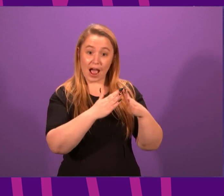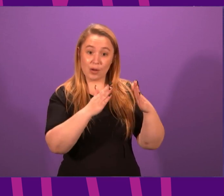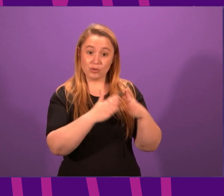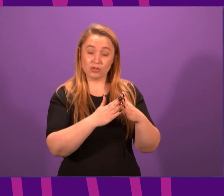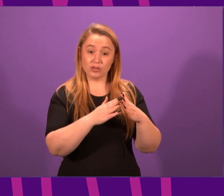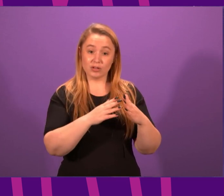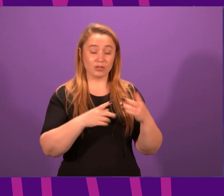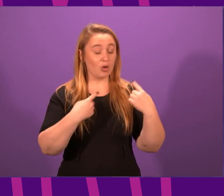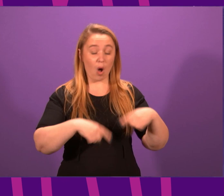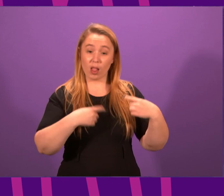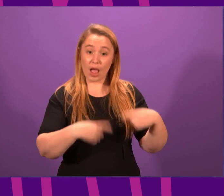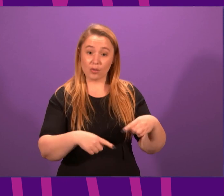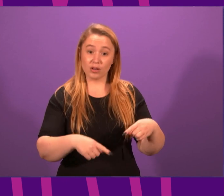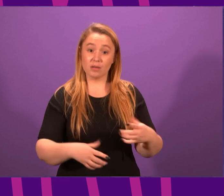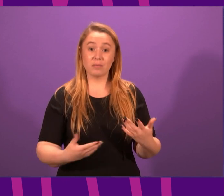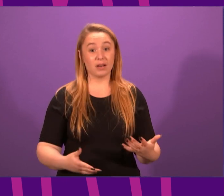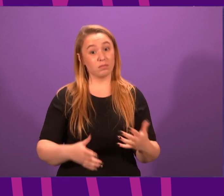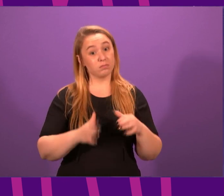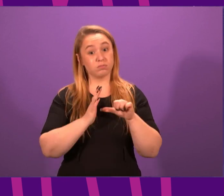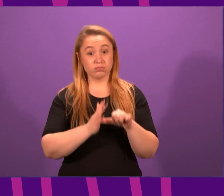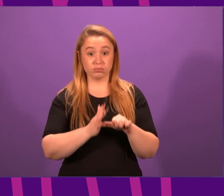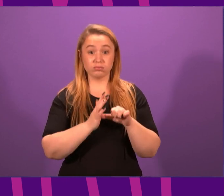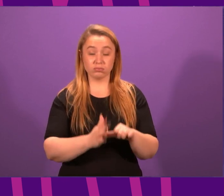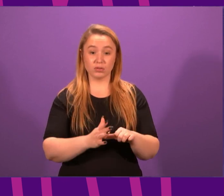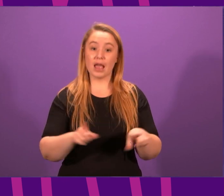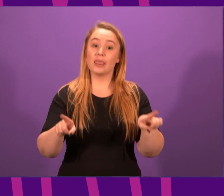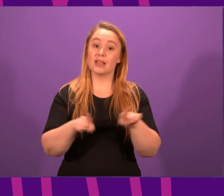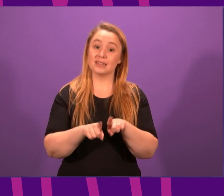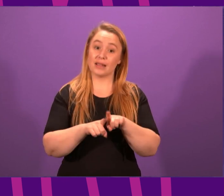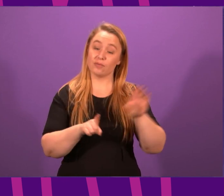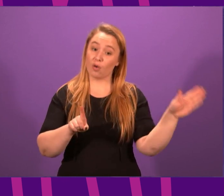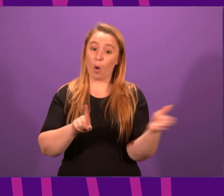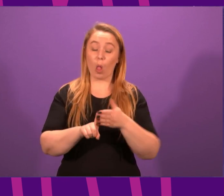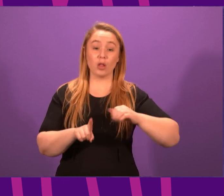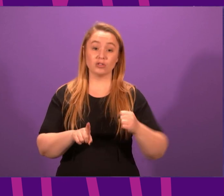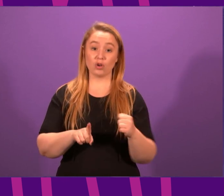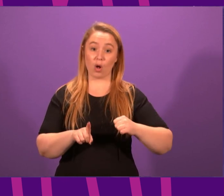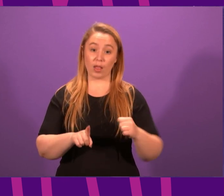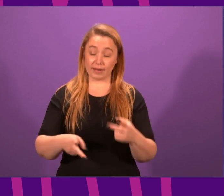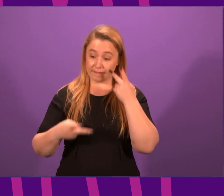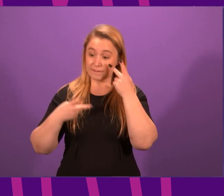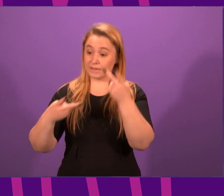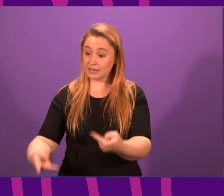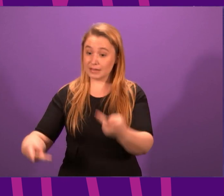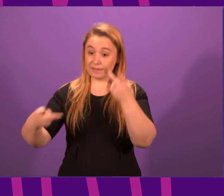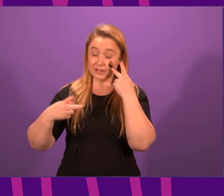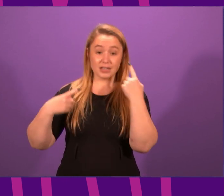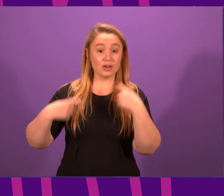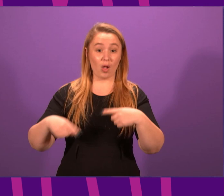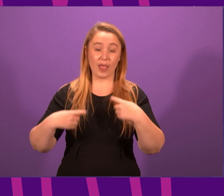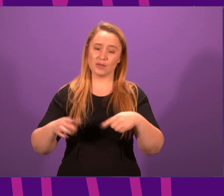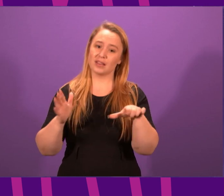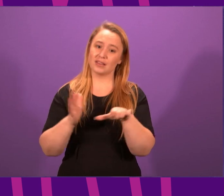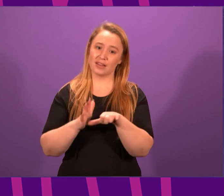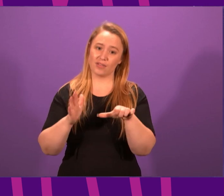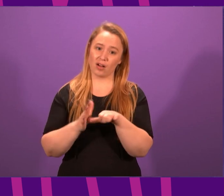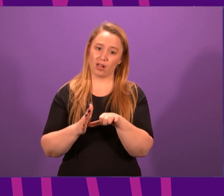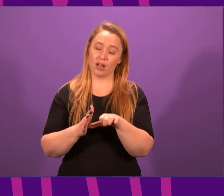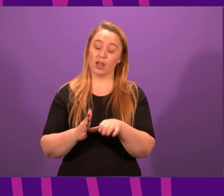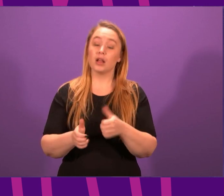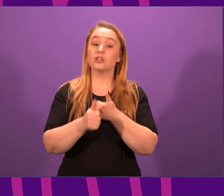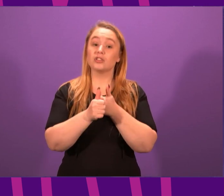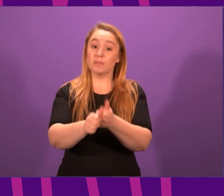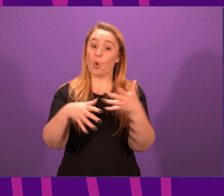I know is replicated across the country. When the going gets tough, those support networks are often what gets us